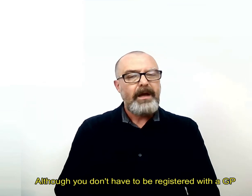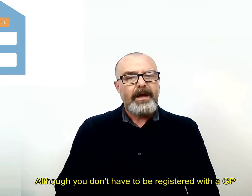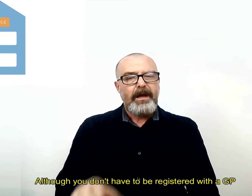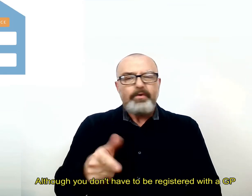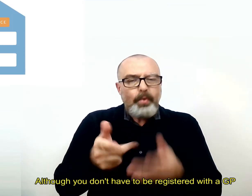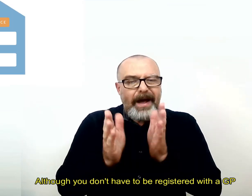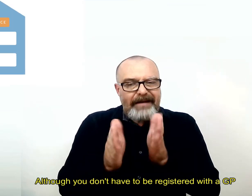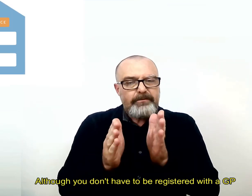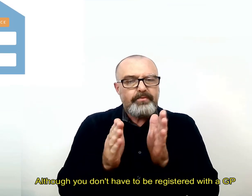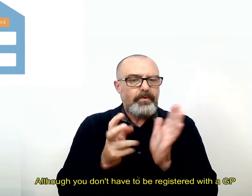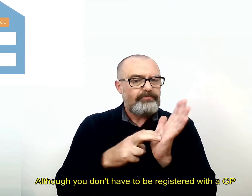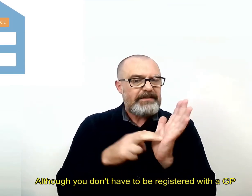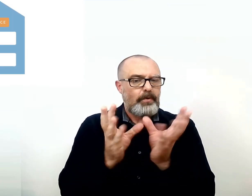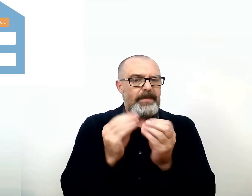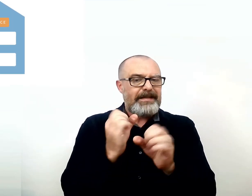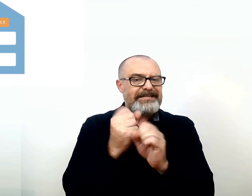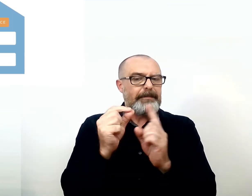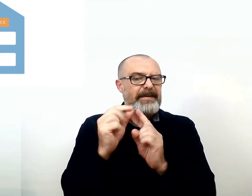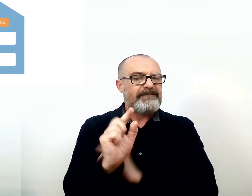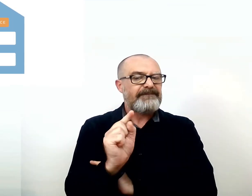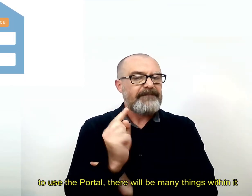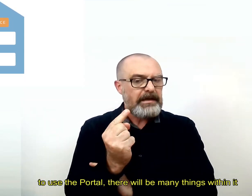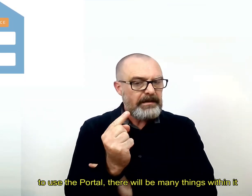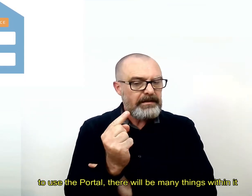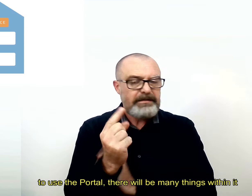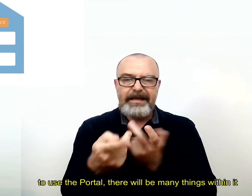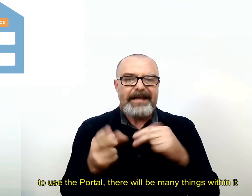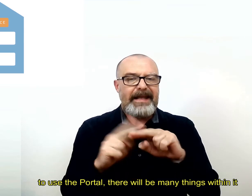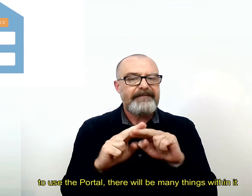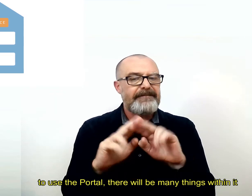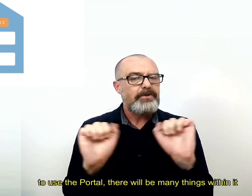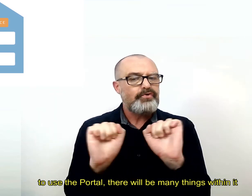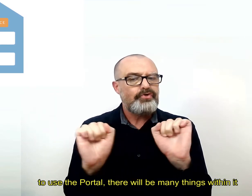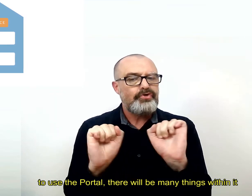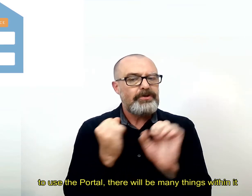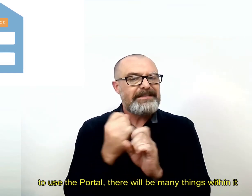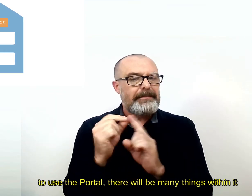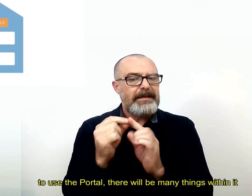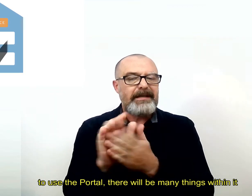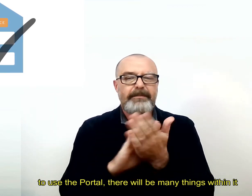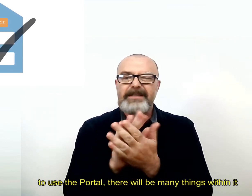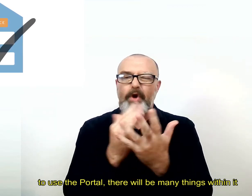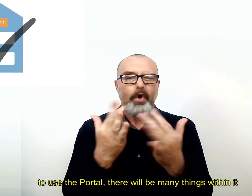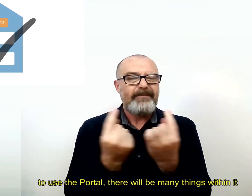Although you don't have to be registered with a GP to use the portal, there will be many things within it you won't be able to do unless you are registered.